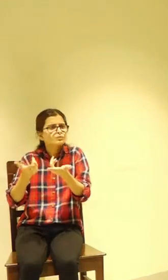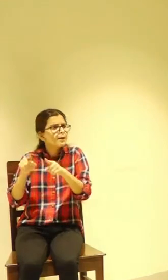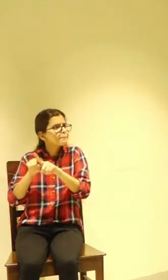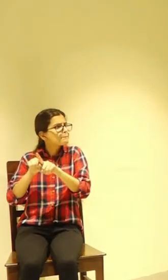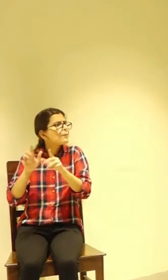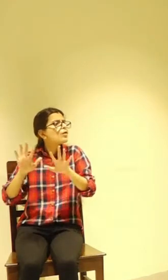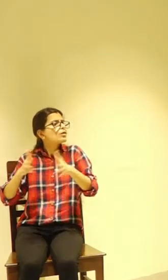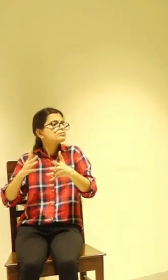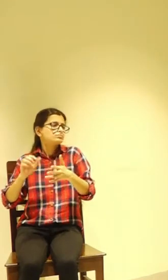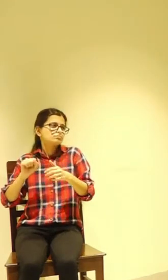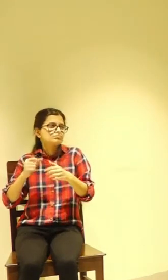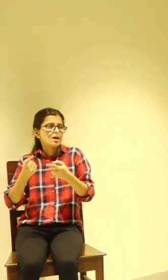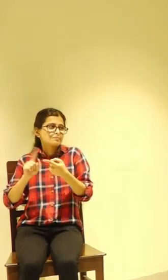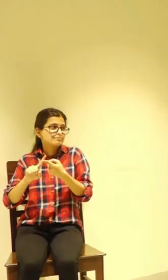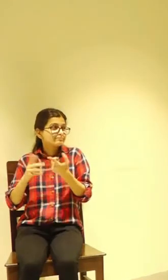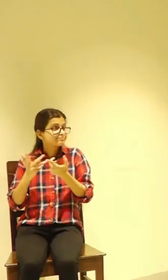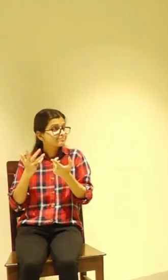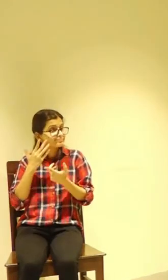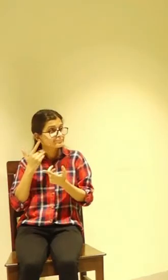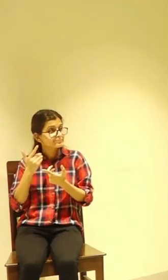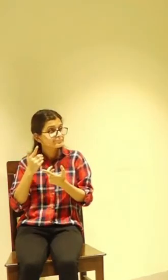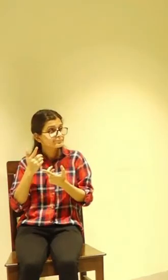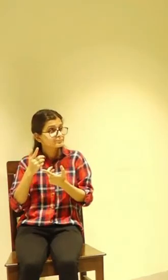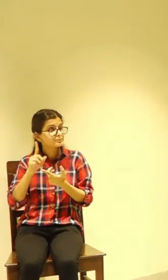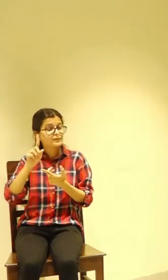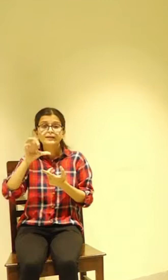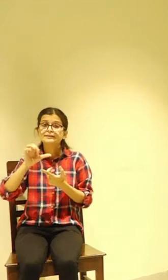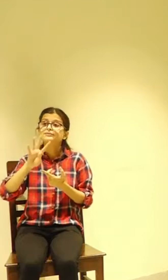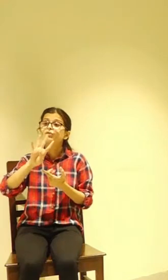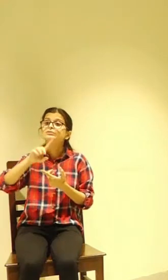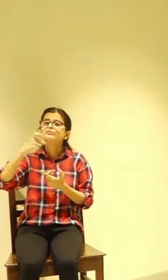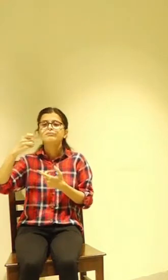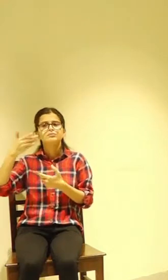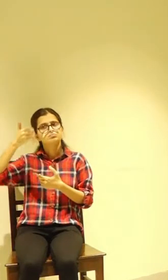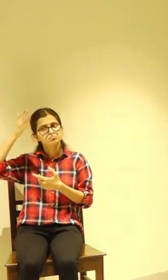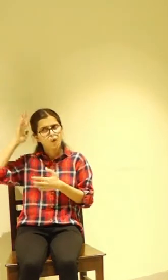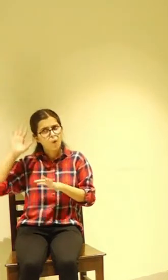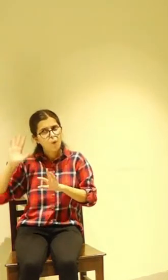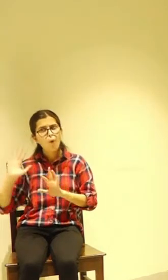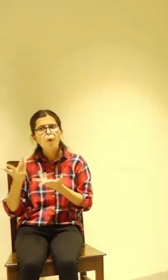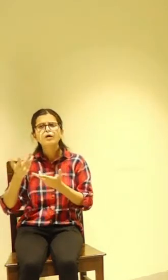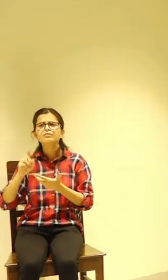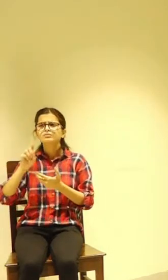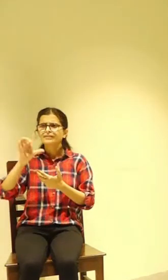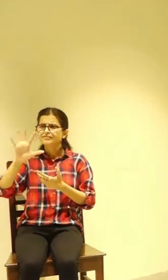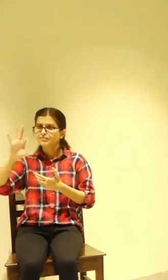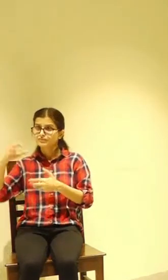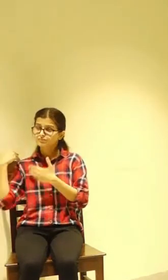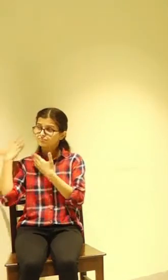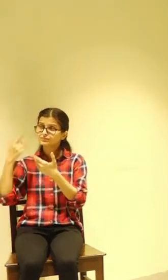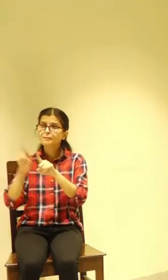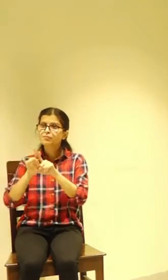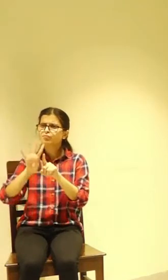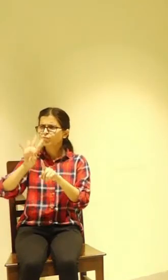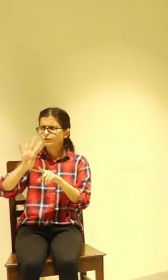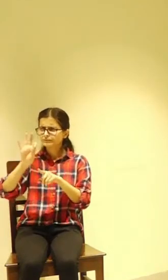happened because from 47 up till 1950, the 14th Amendment was what was being replicated. So